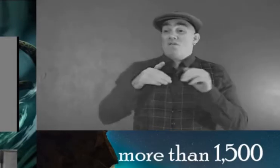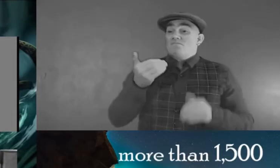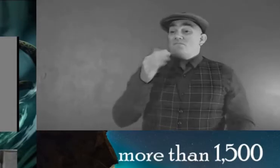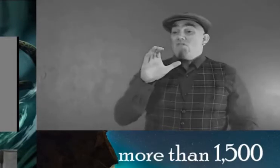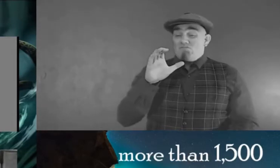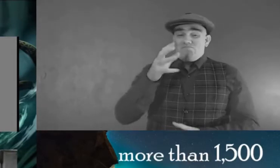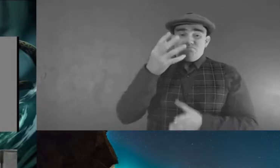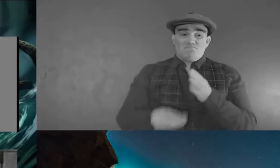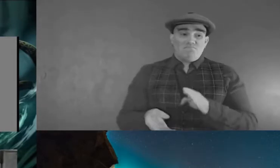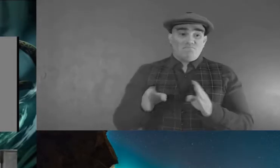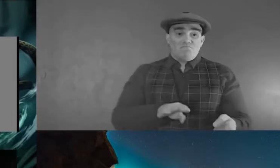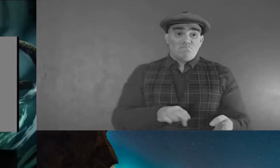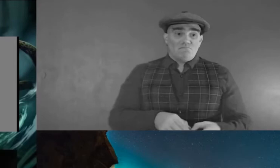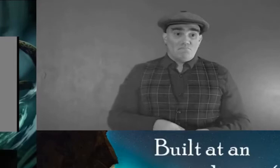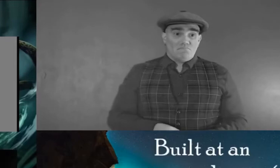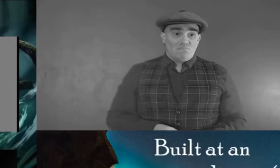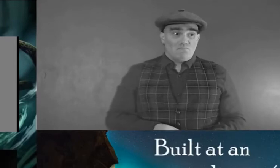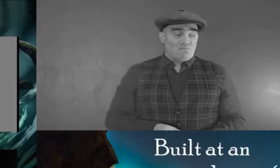in the disaster.